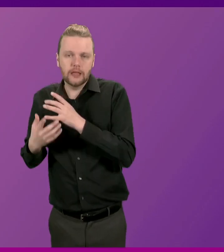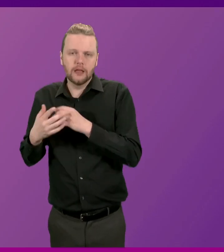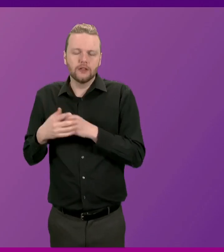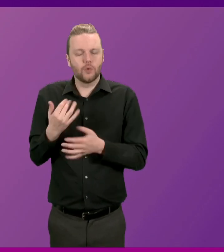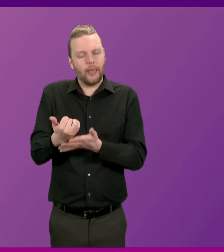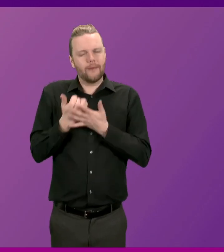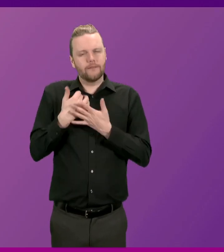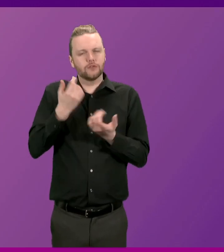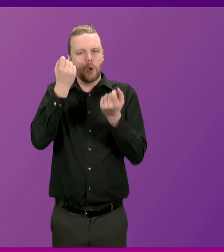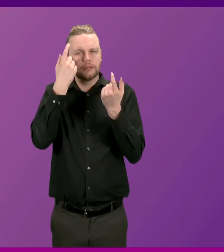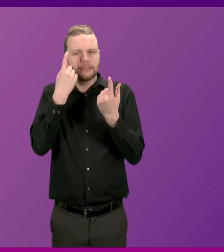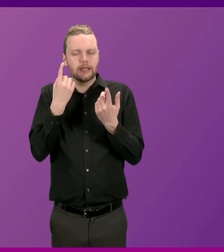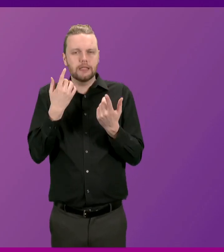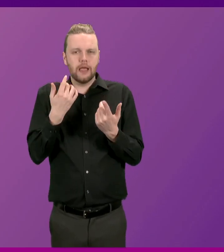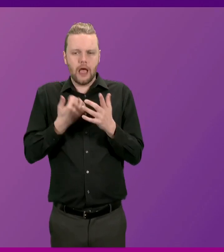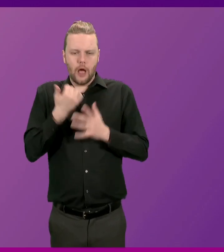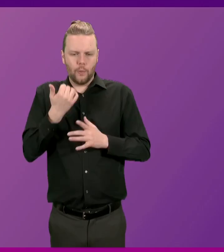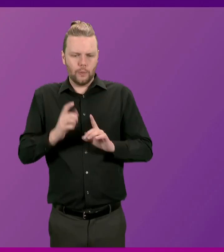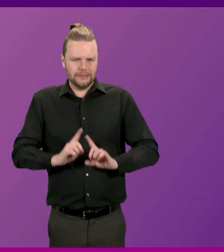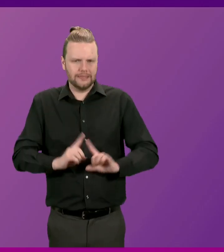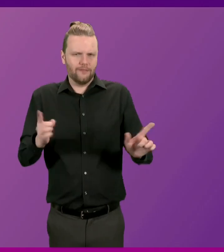to understand that how it differs.